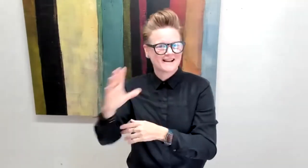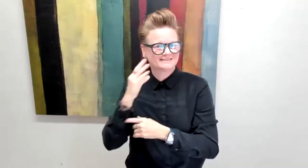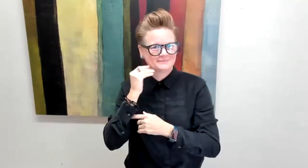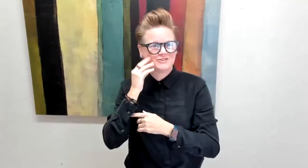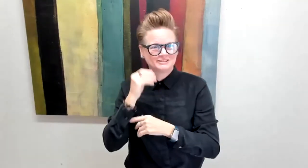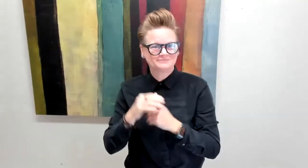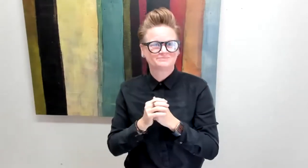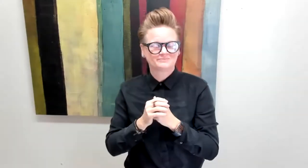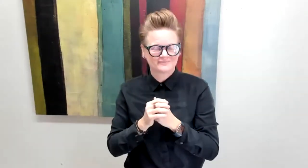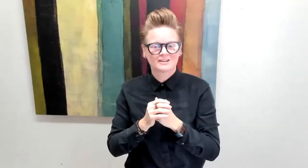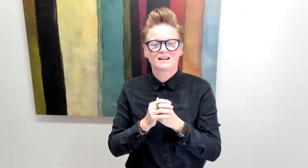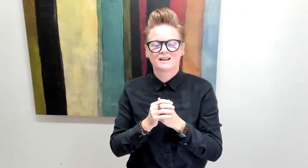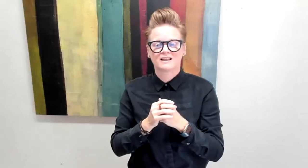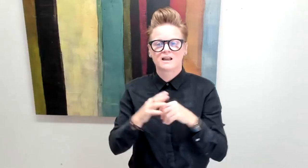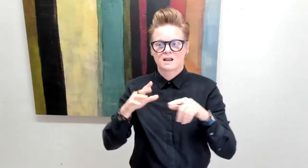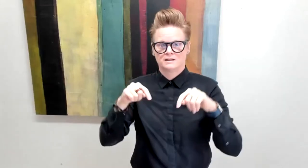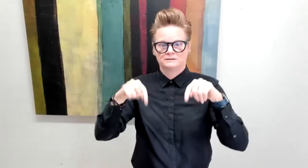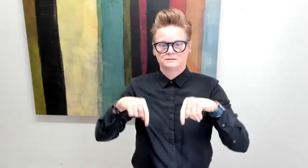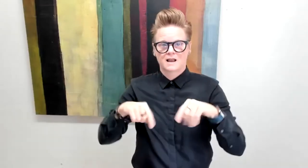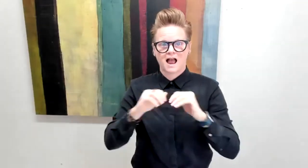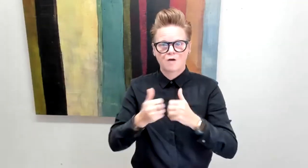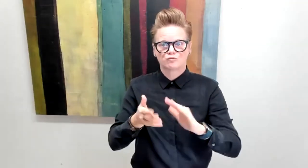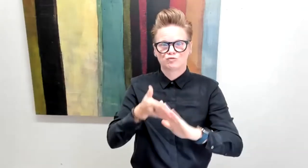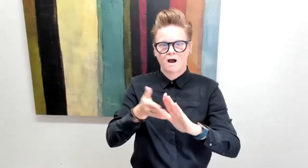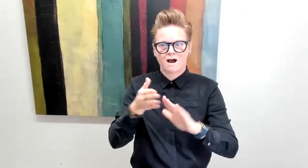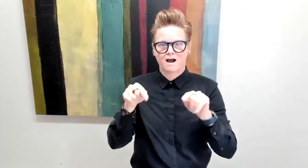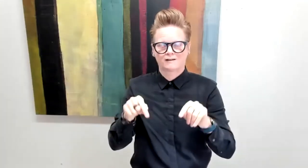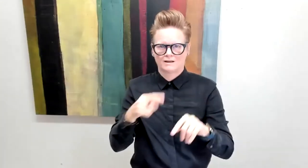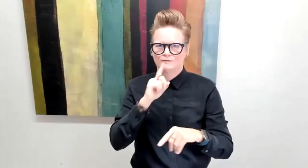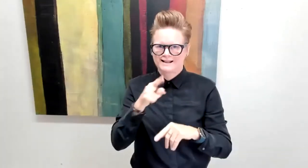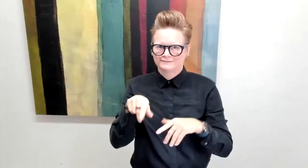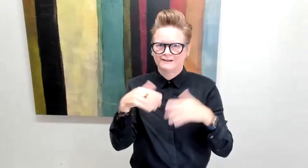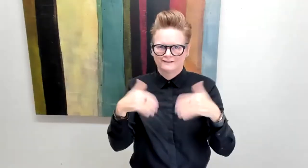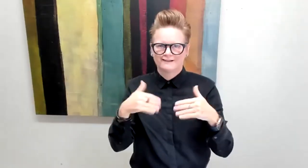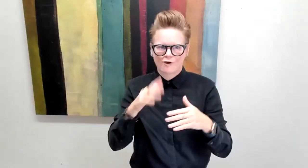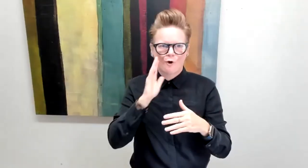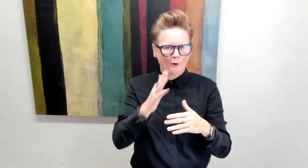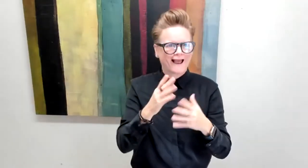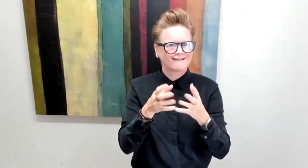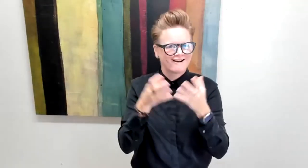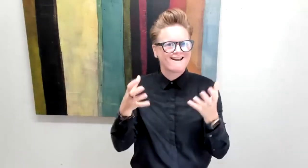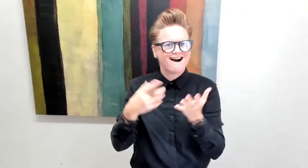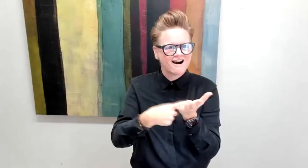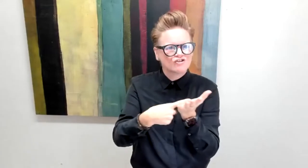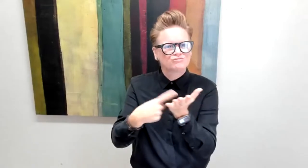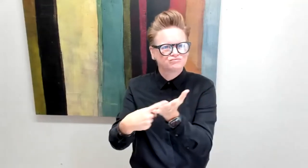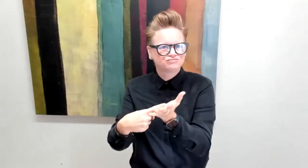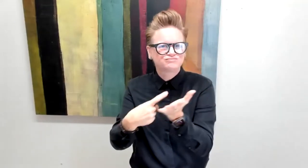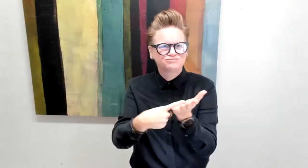managing the parent portion of this webinar. So how we're going to run this